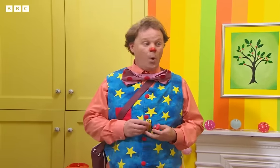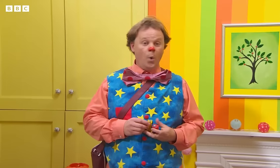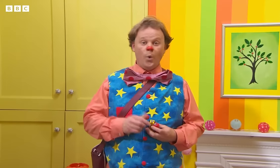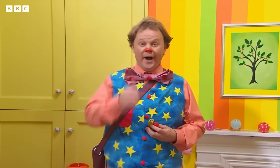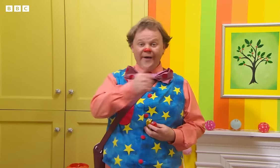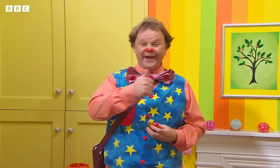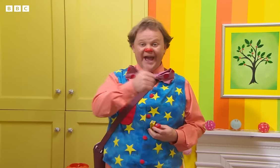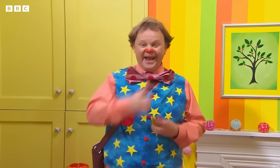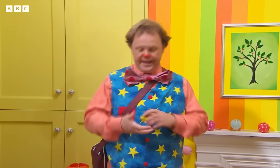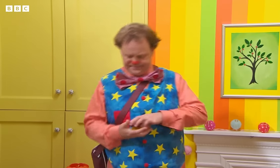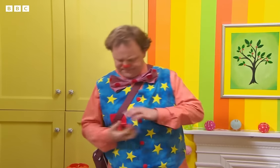Oh, OK.